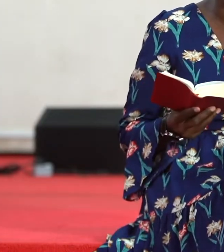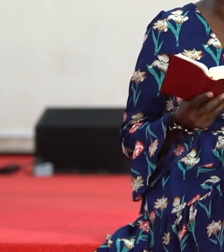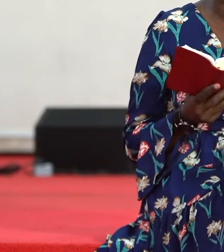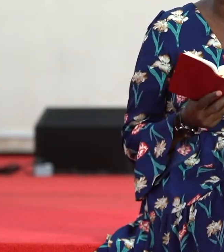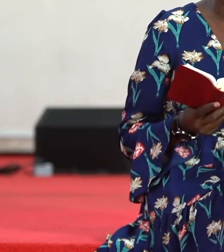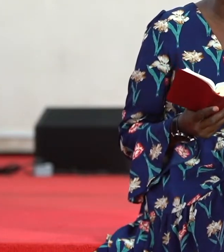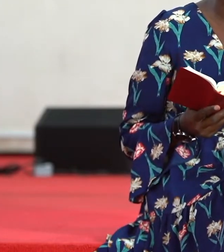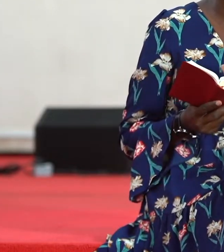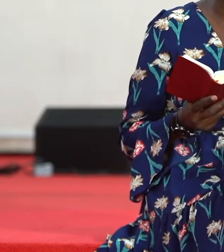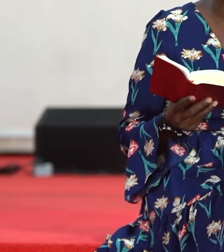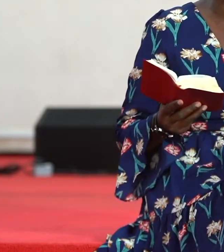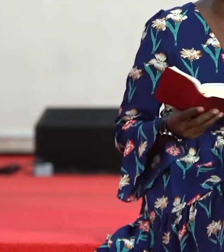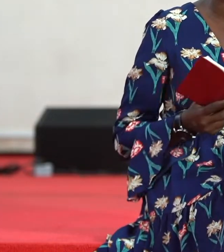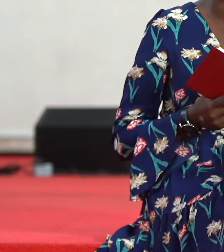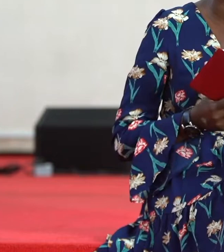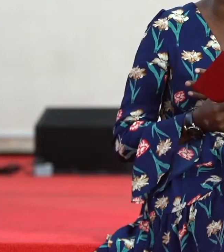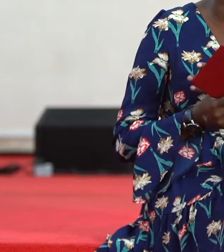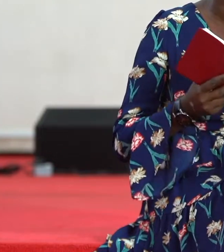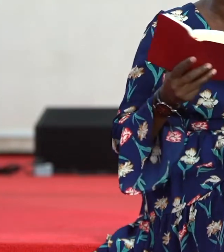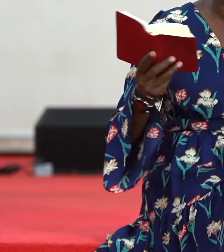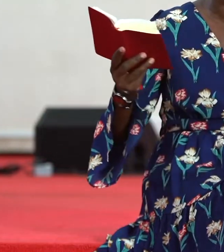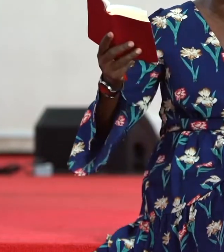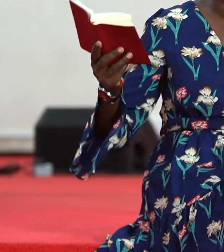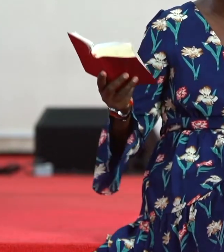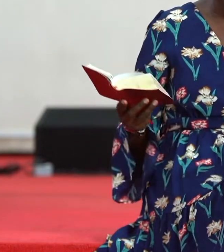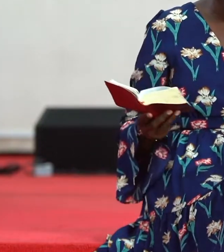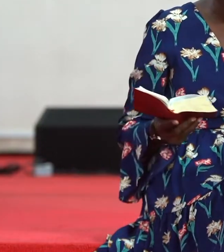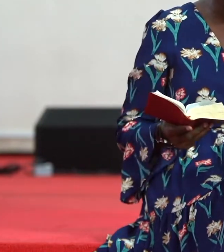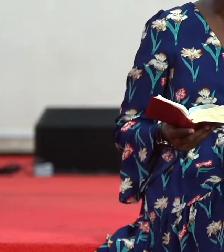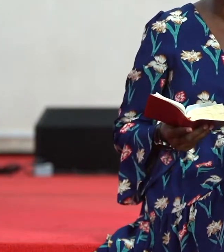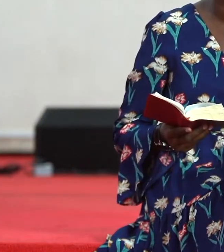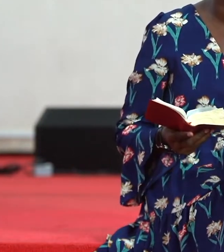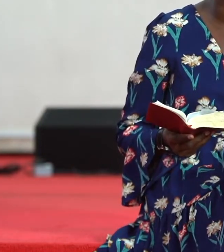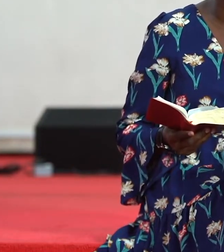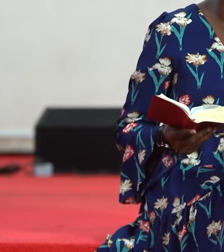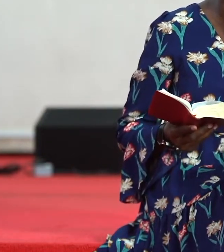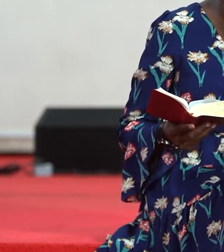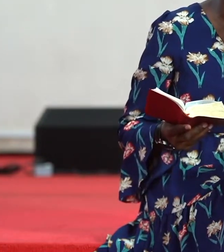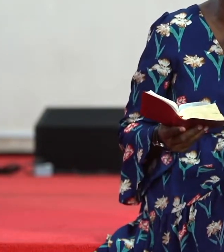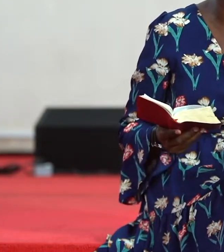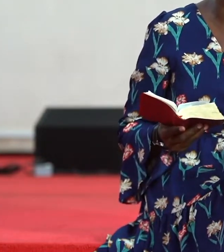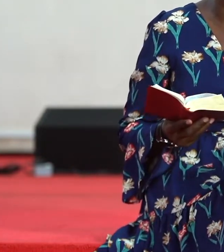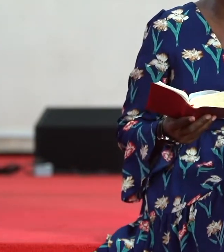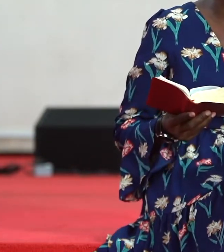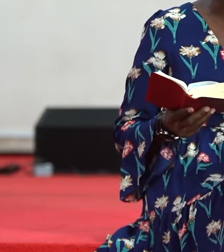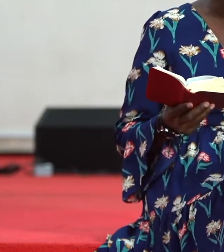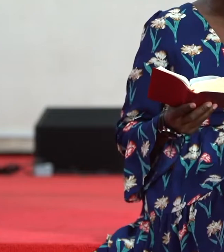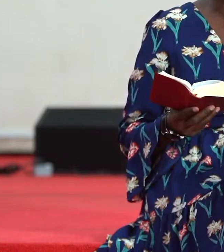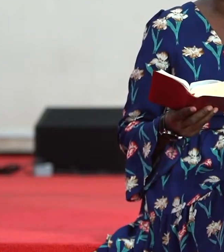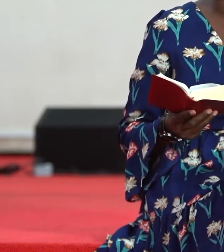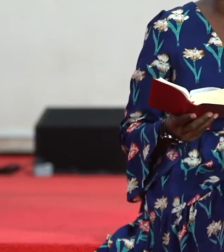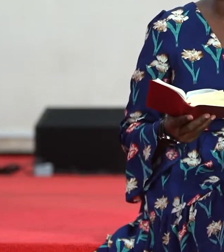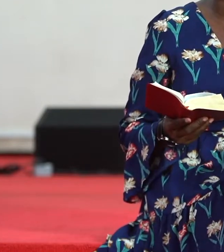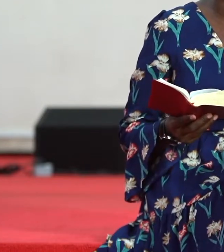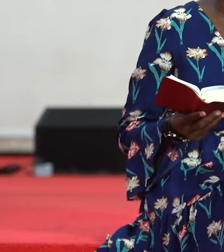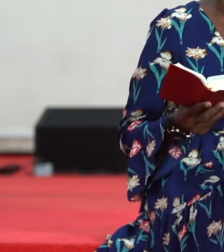just to forgive us and to cleanse us from all our unrighteousness. So it is an incredible blessing to